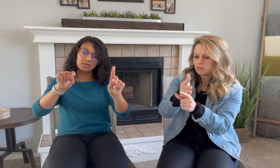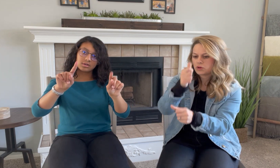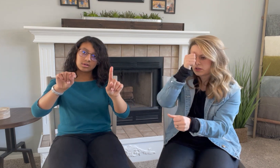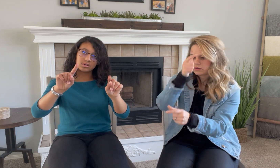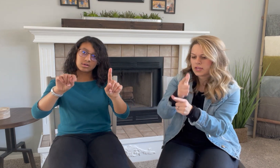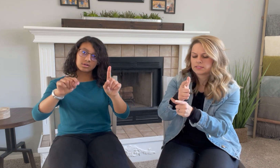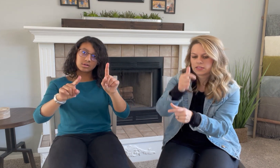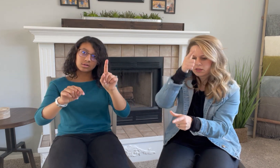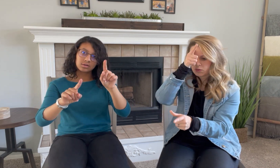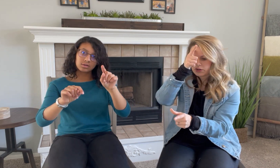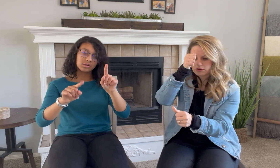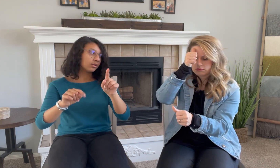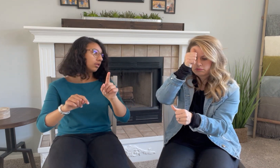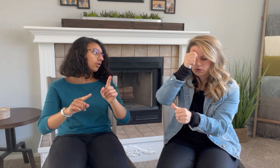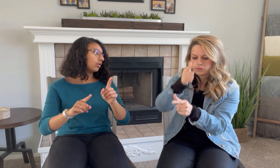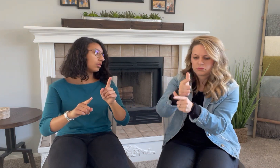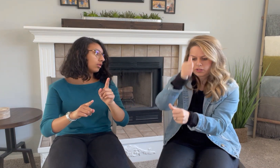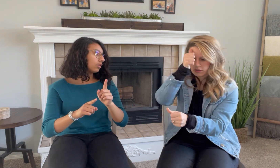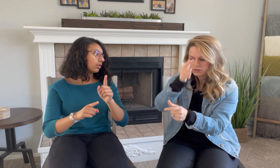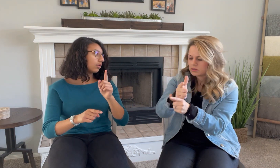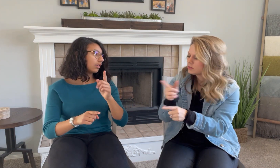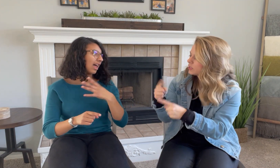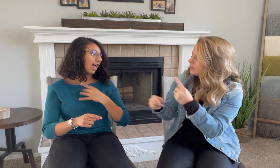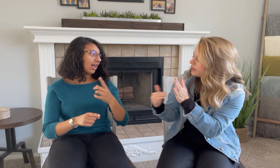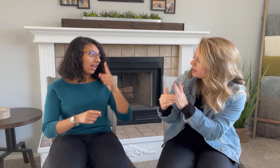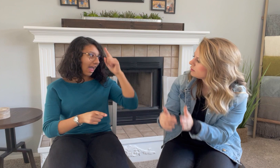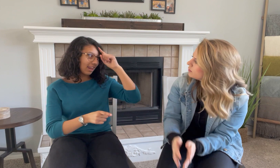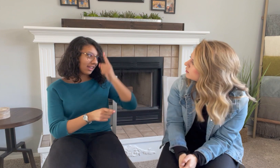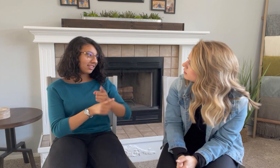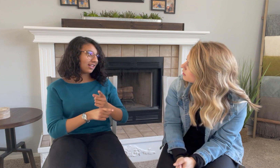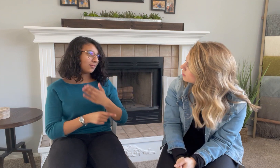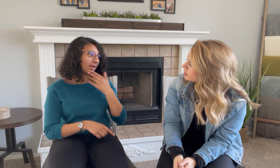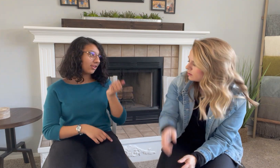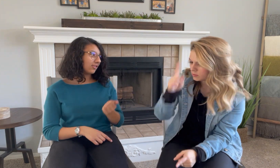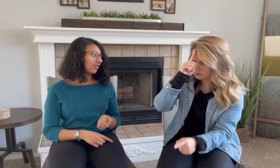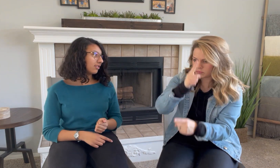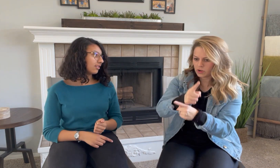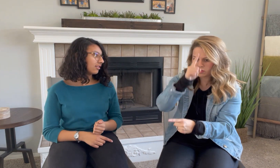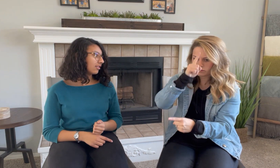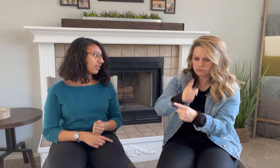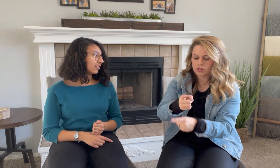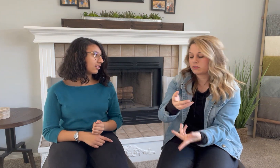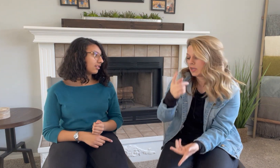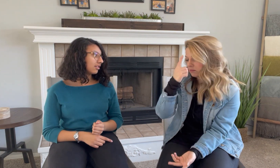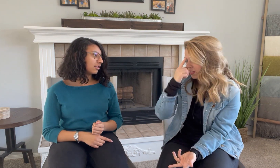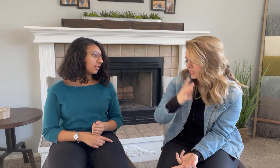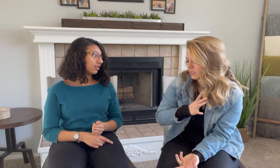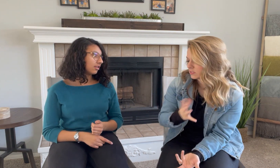Brother, I signed that weird. Hold on, brother. Sign it again. Brother, yeah, I think that's fine